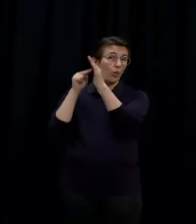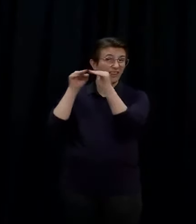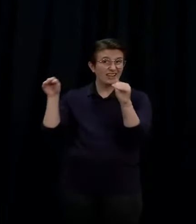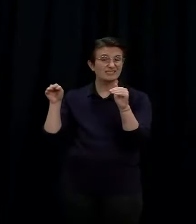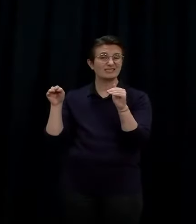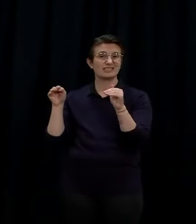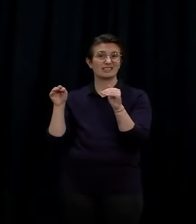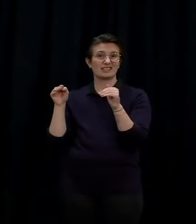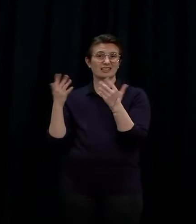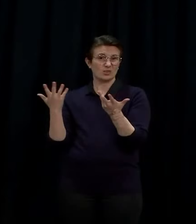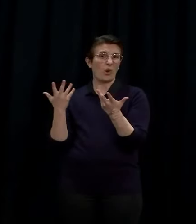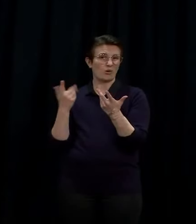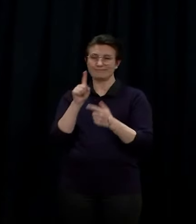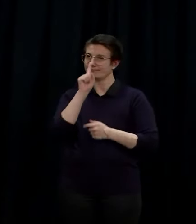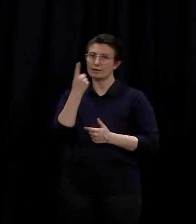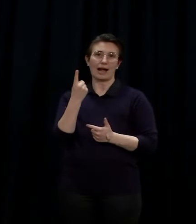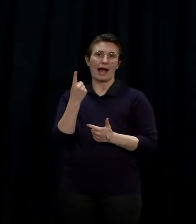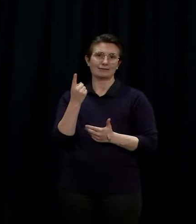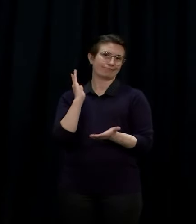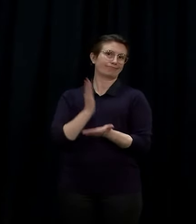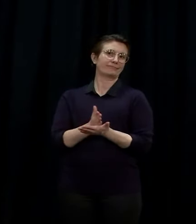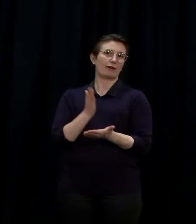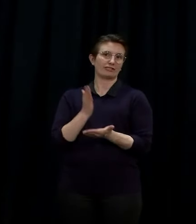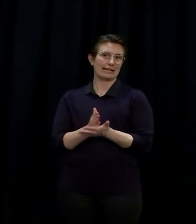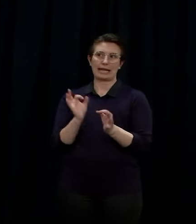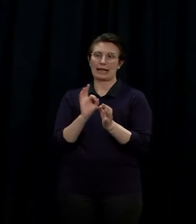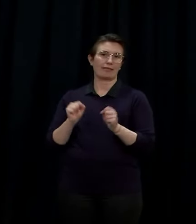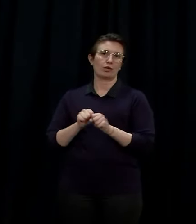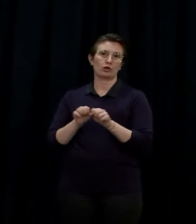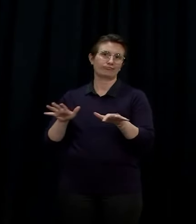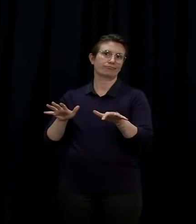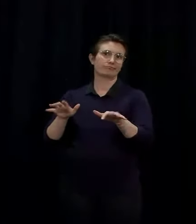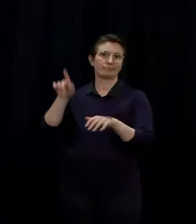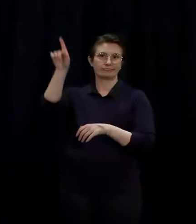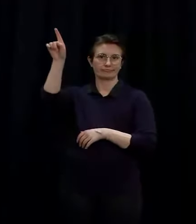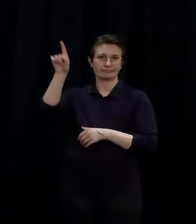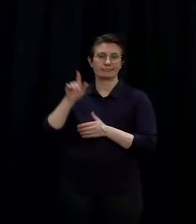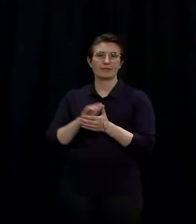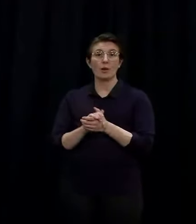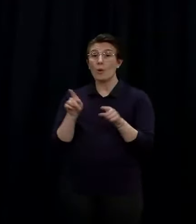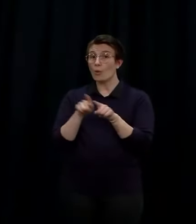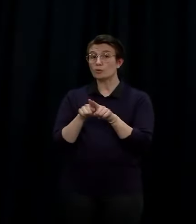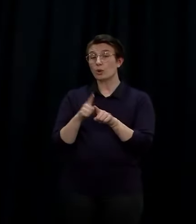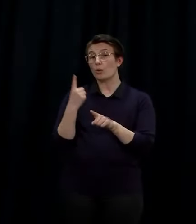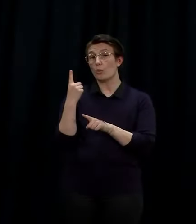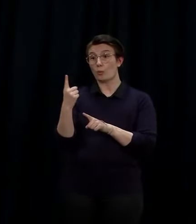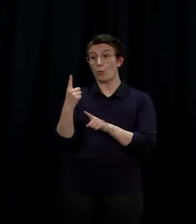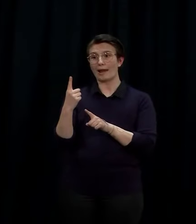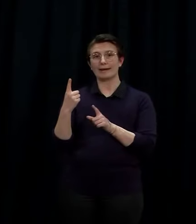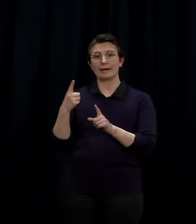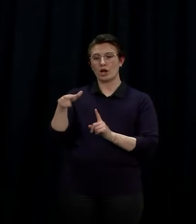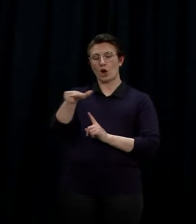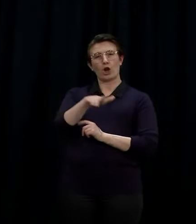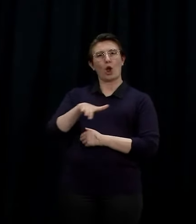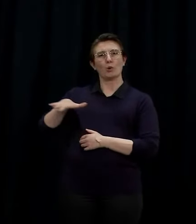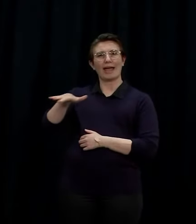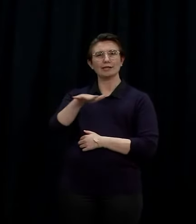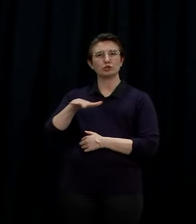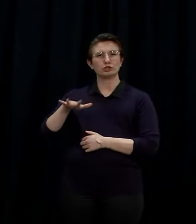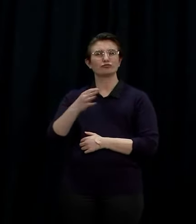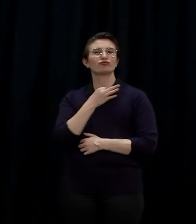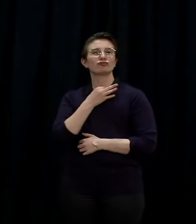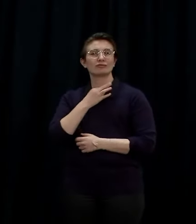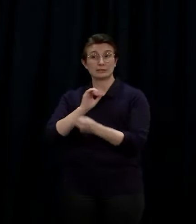while closed to the public, is a relatively large workplace. We want to be as careful as possible, and I hope the good people